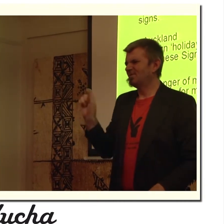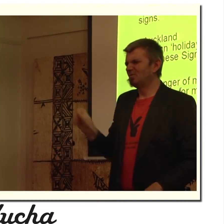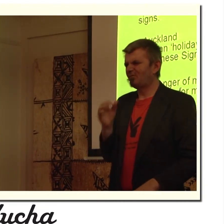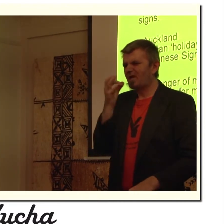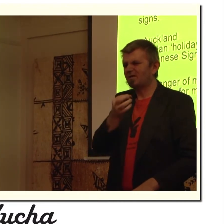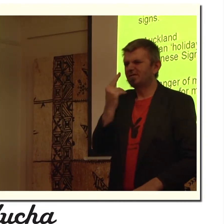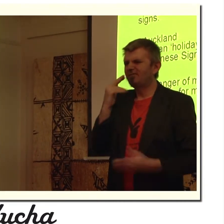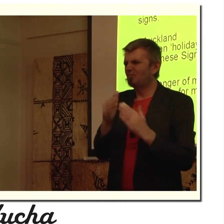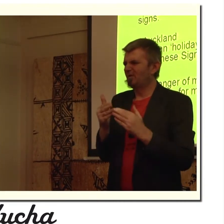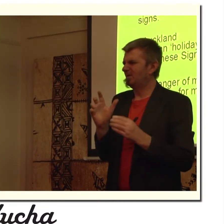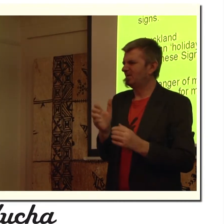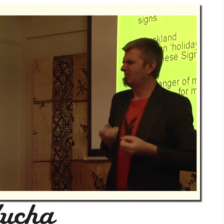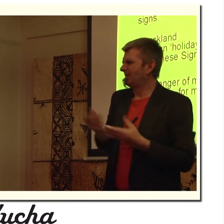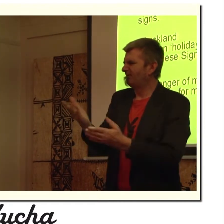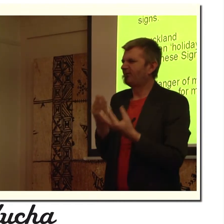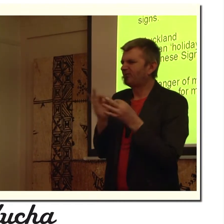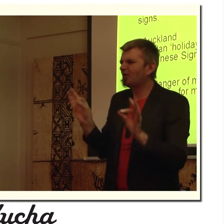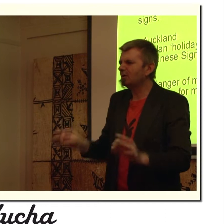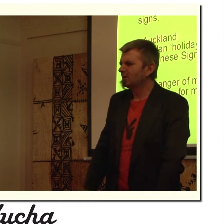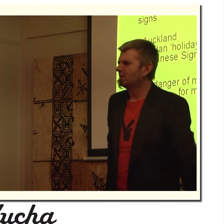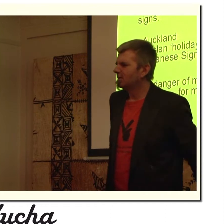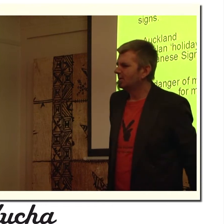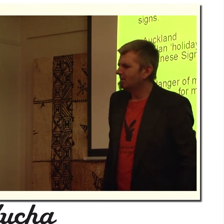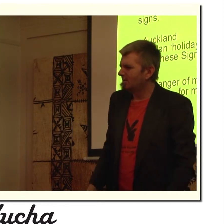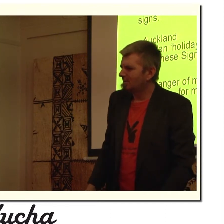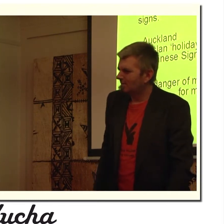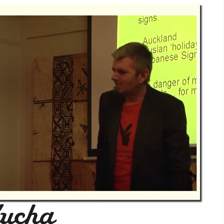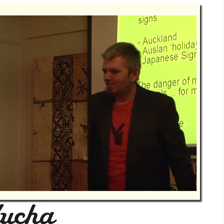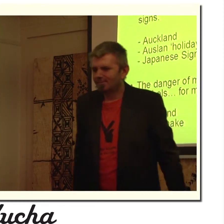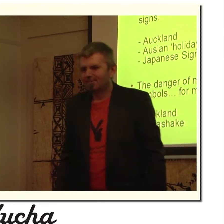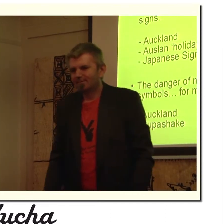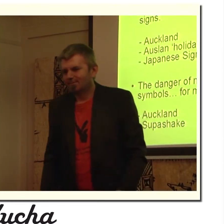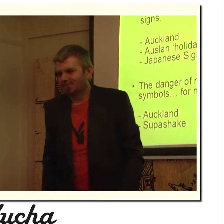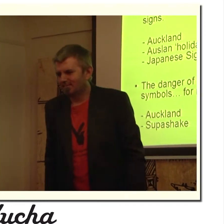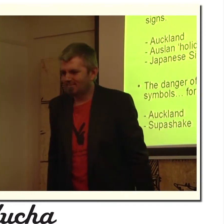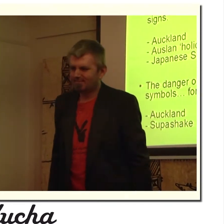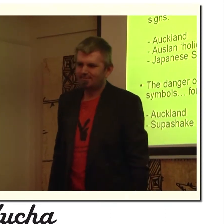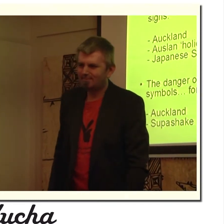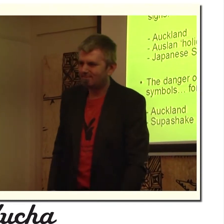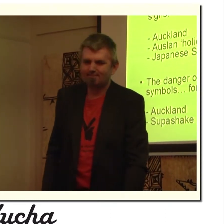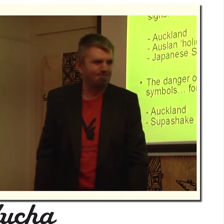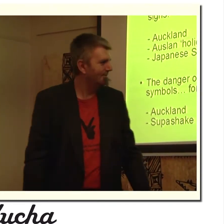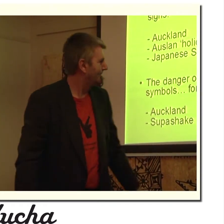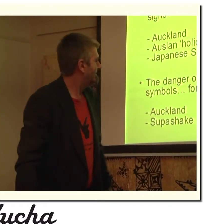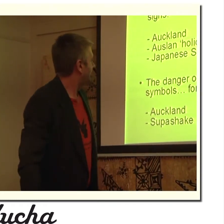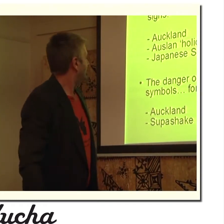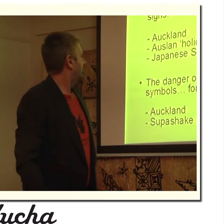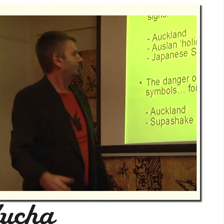I mean, the $10,000 they paid some bright spark to come up with this. You could have just asked the deaf person for free.